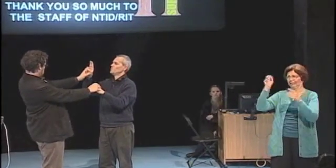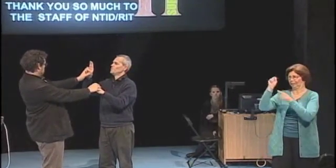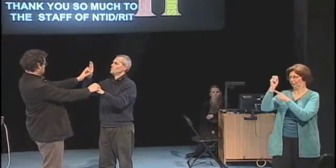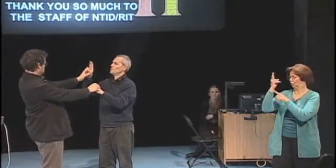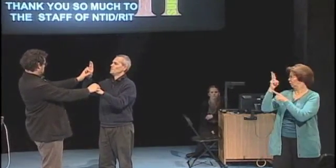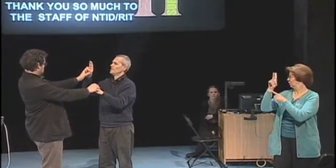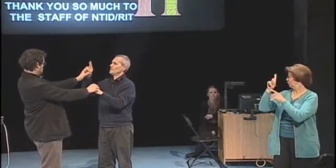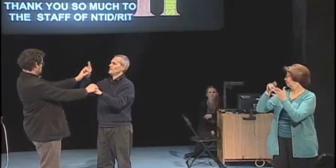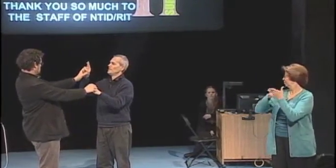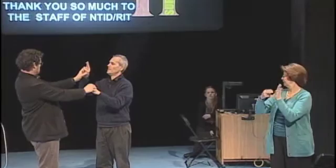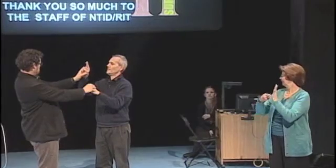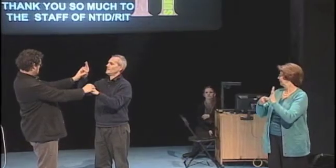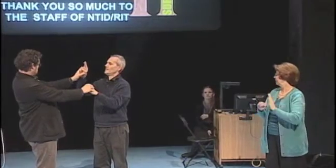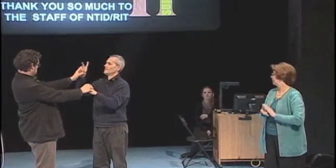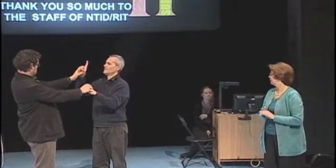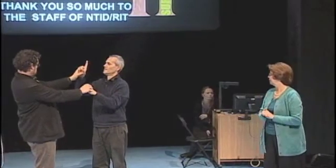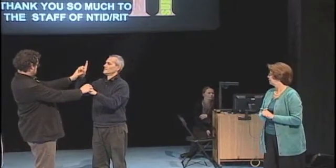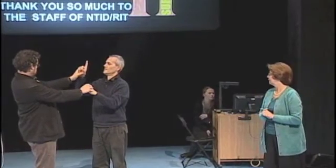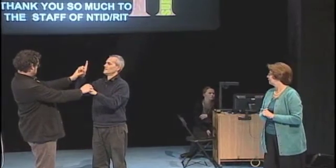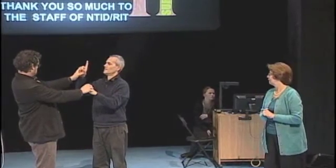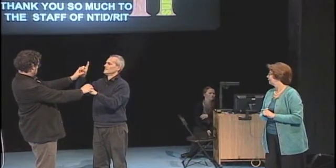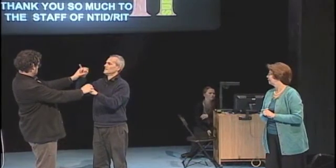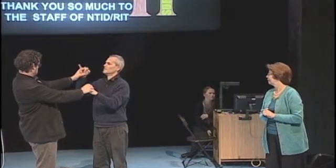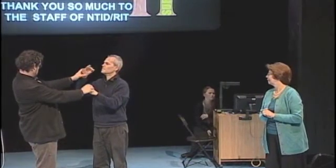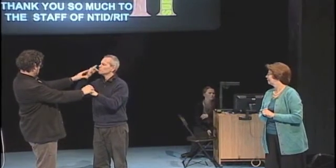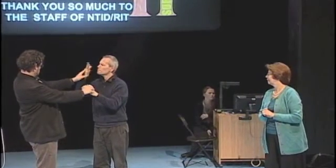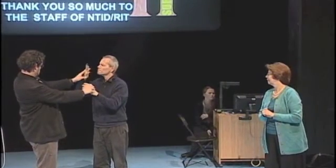Asking that what is the definition of Surdism?